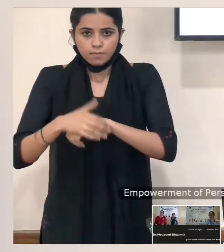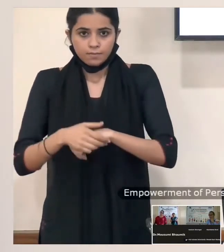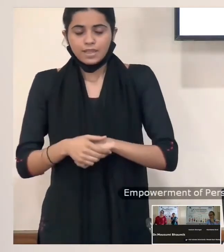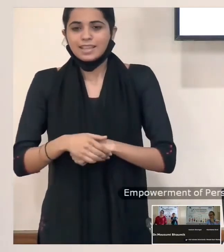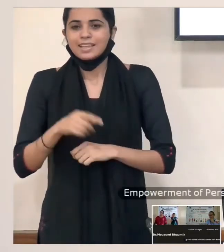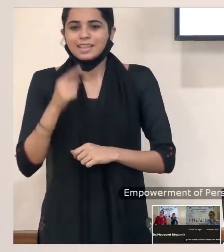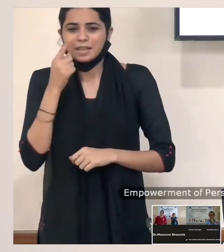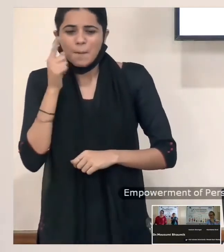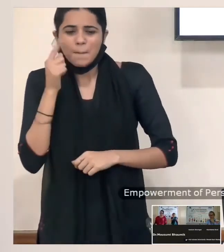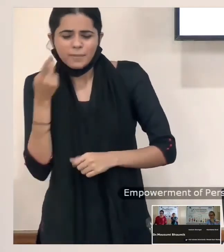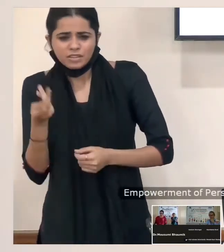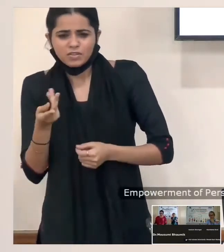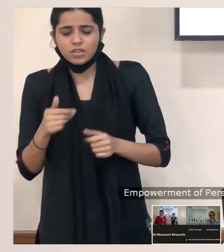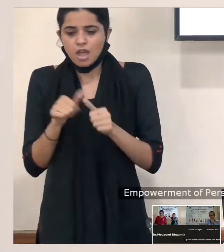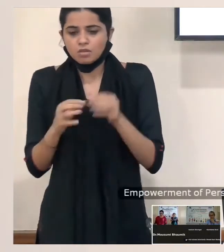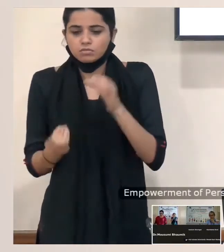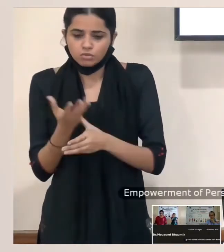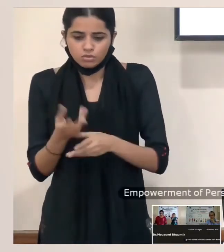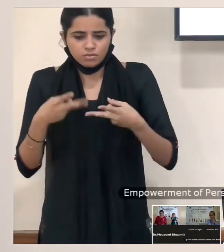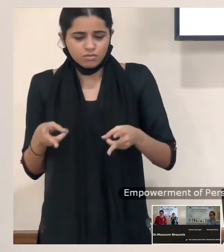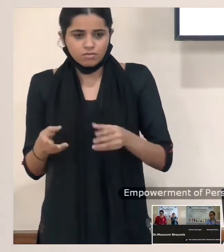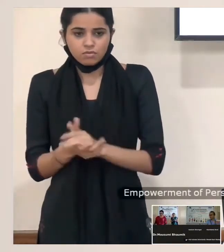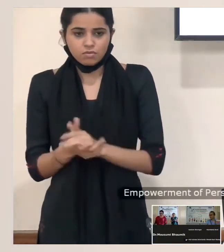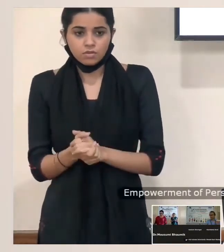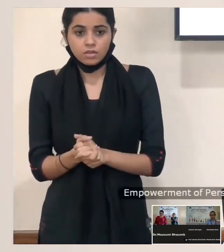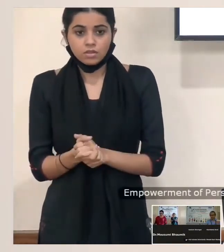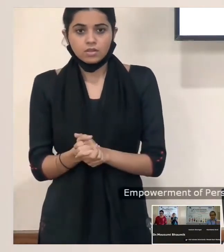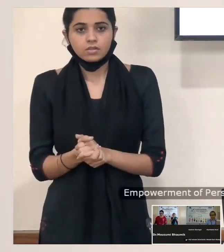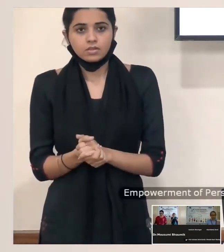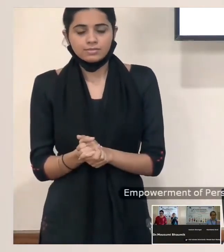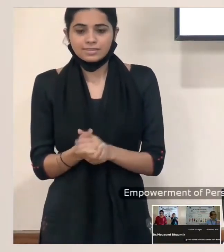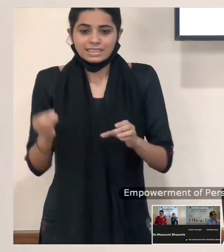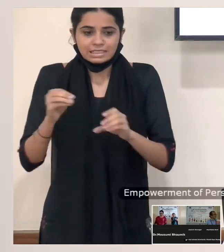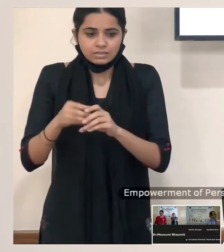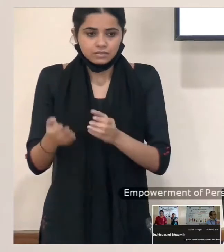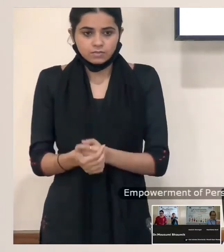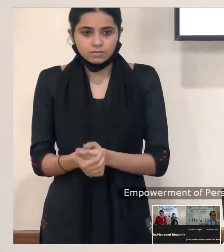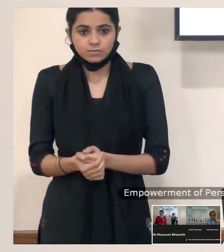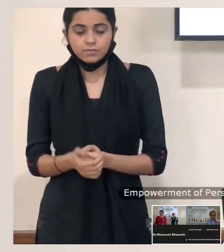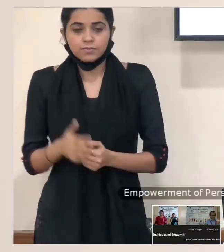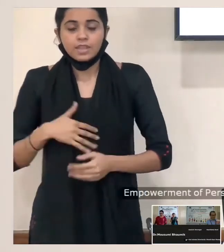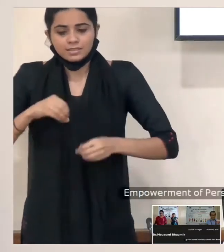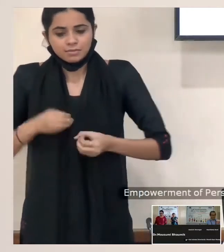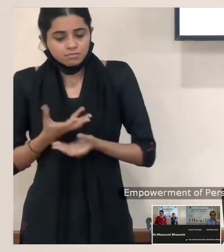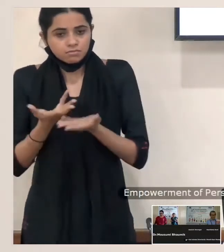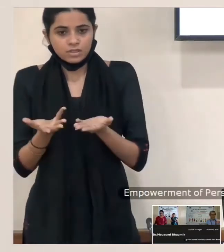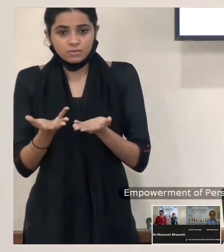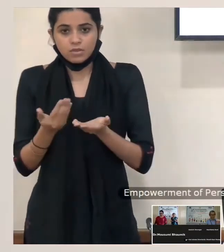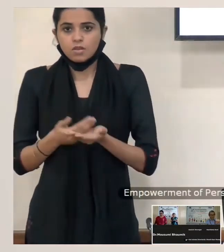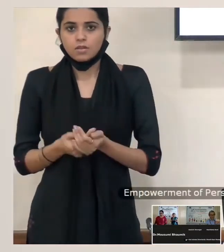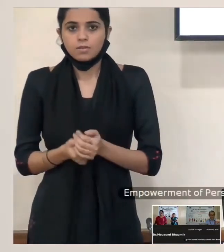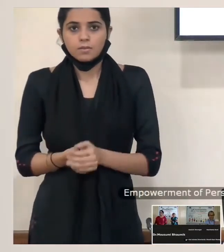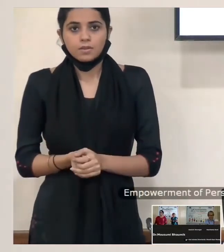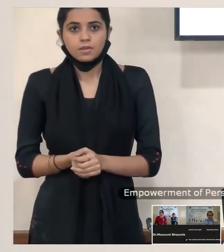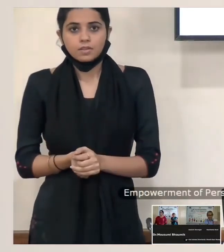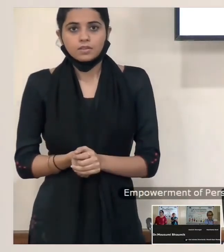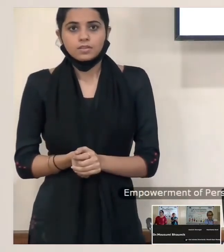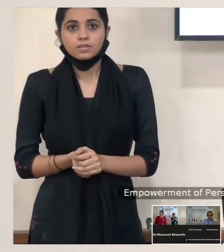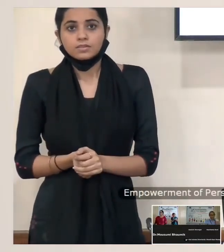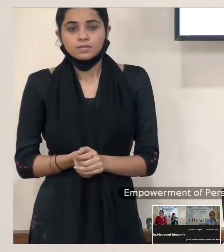organizations, parents, associations and everyone participating in this event. I express my